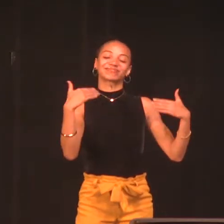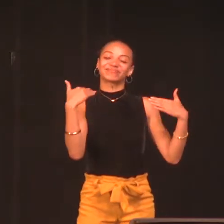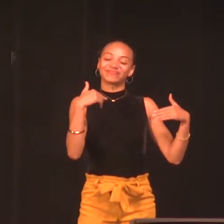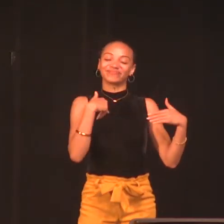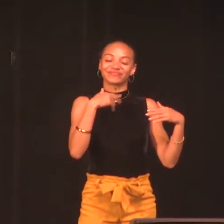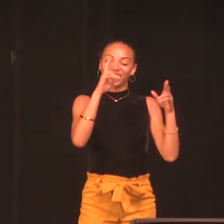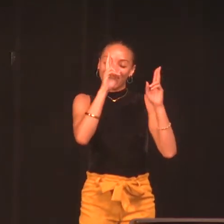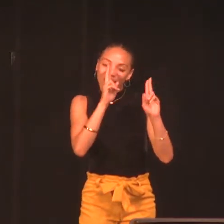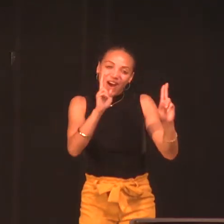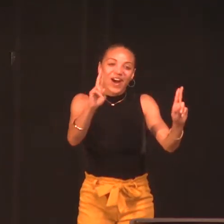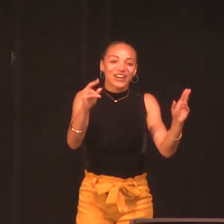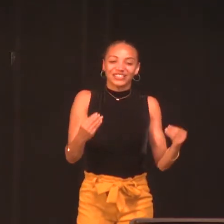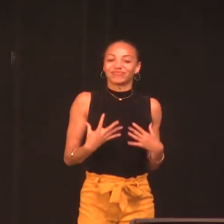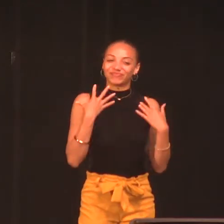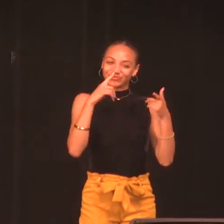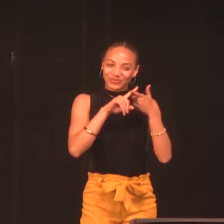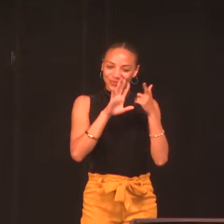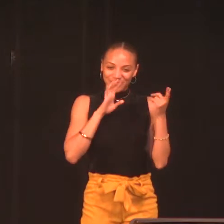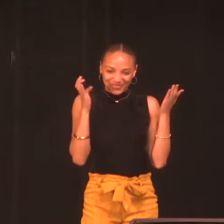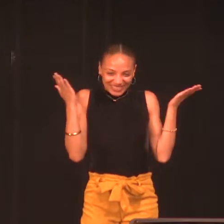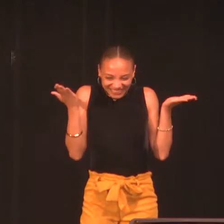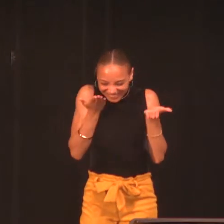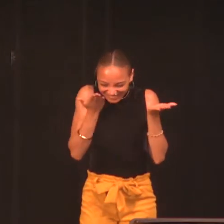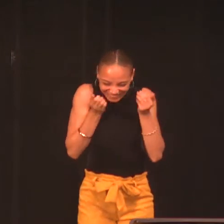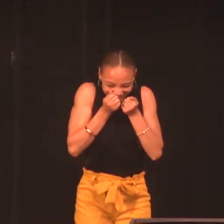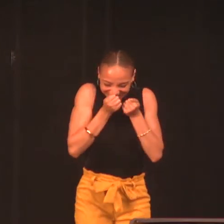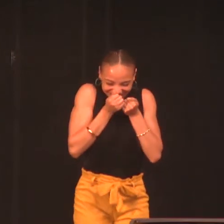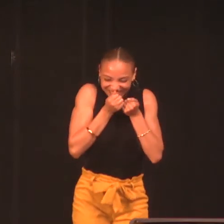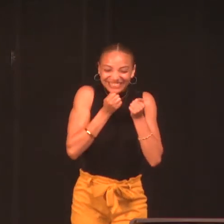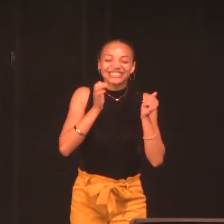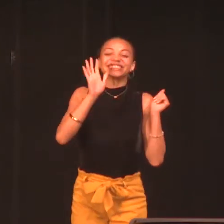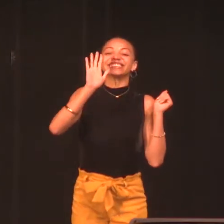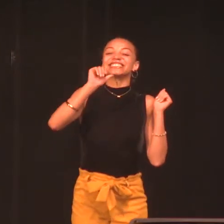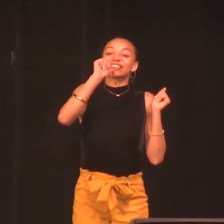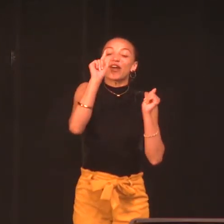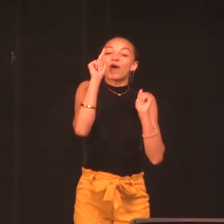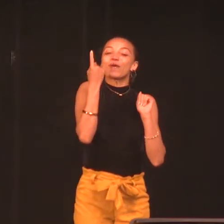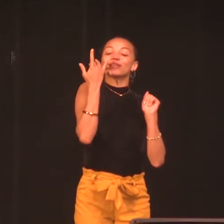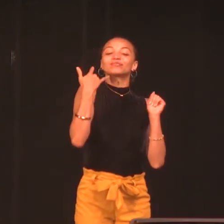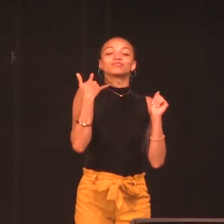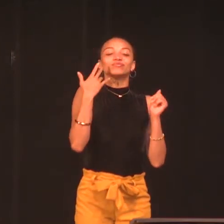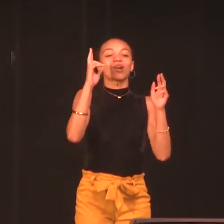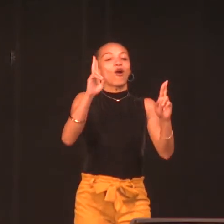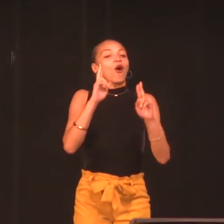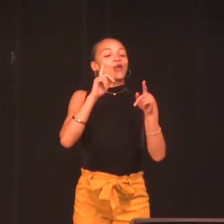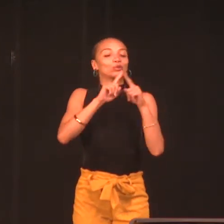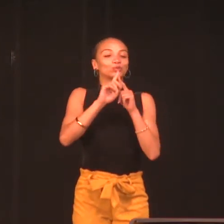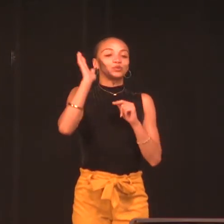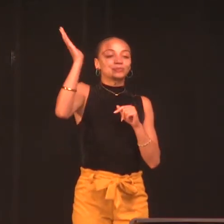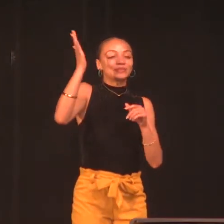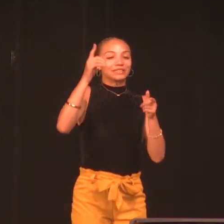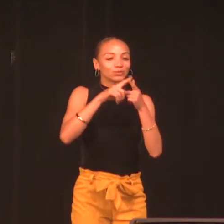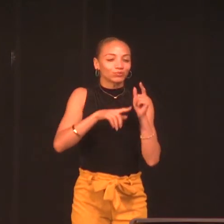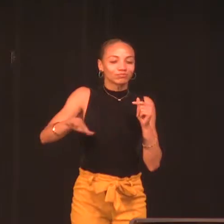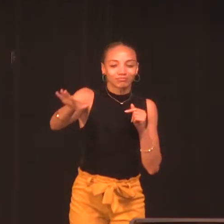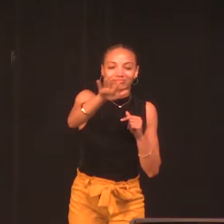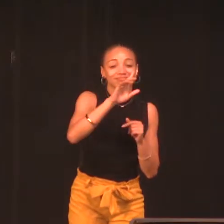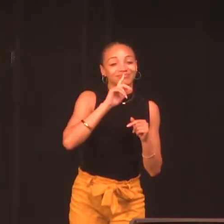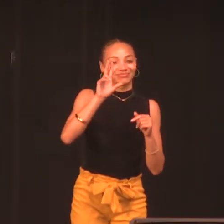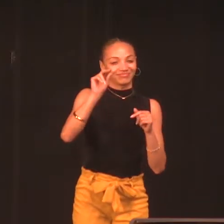board. It is an honor to be here with you this evening. And it's not only an honor to